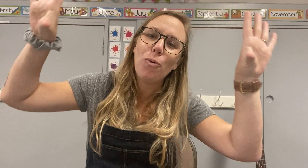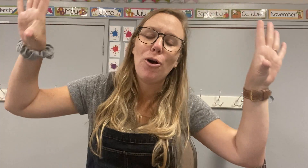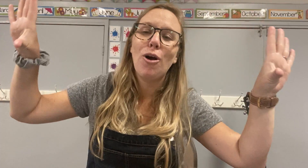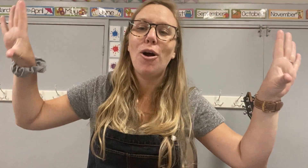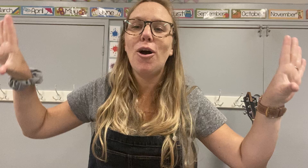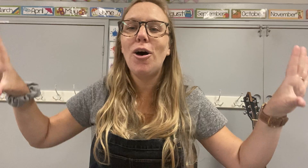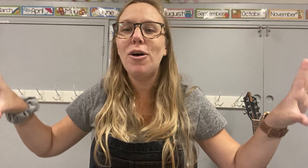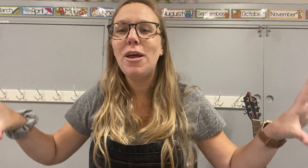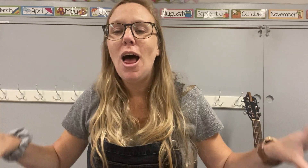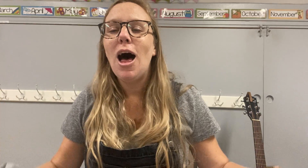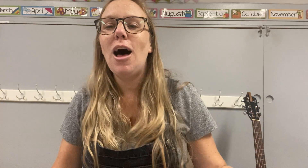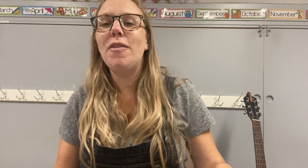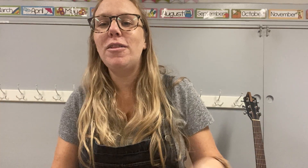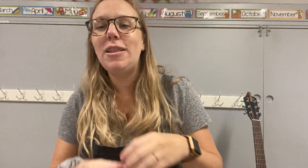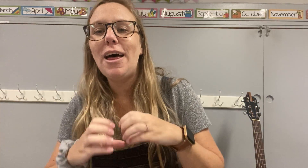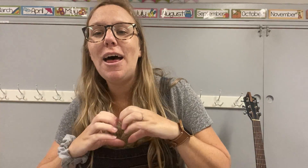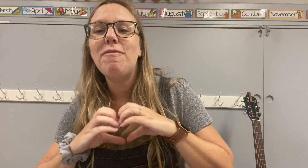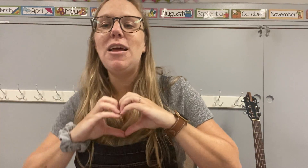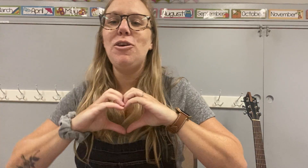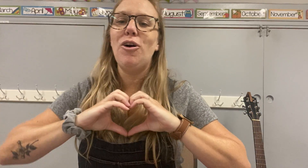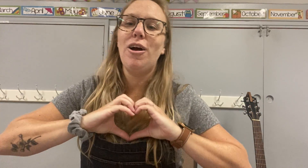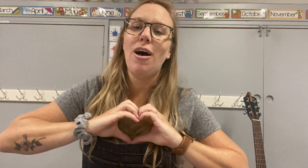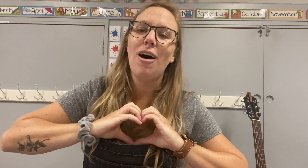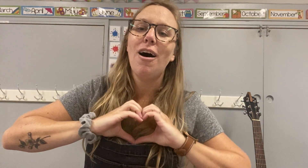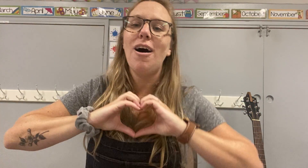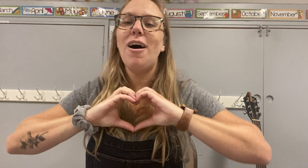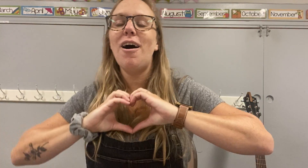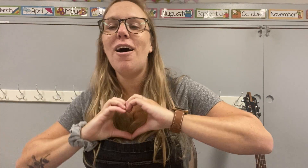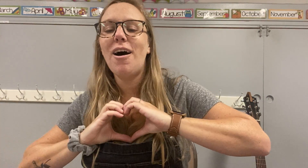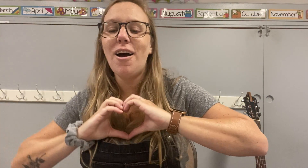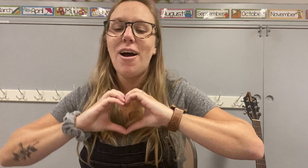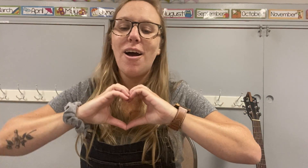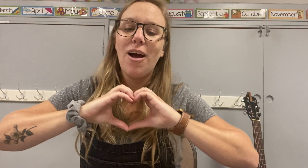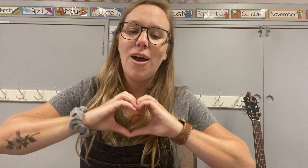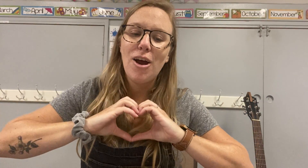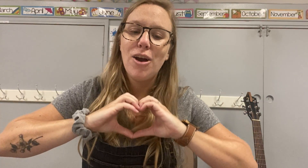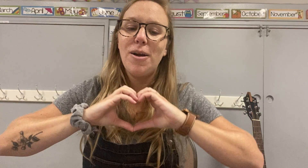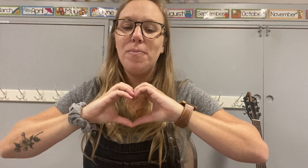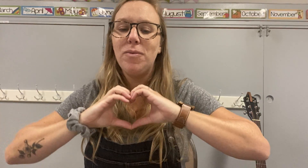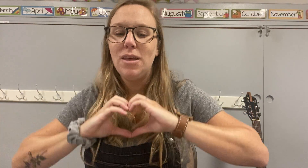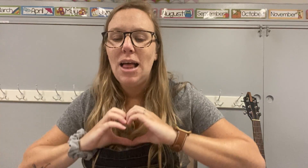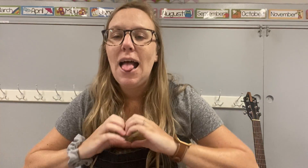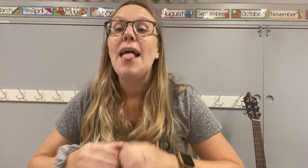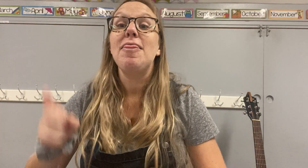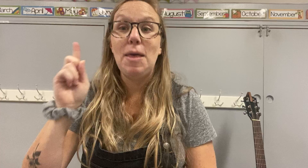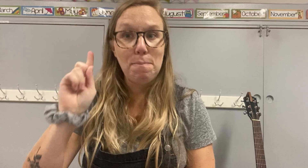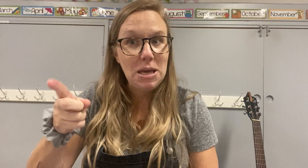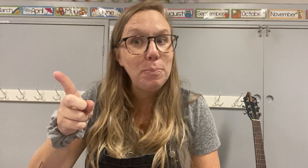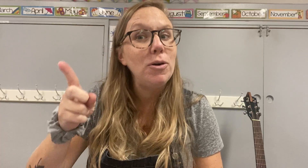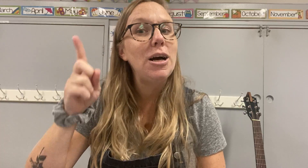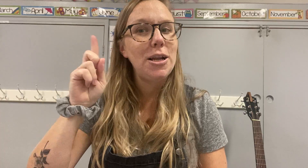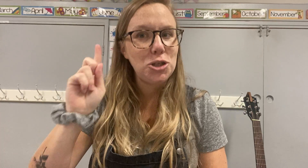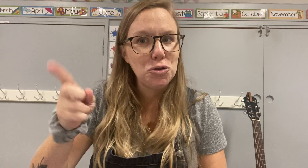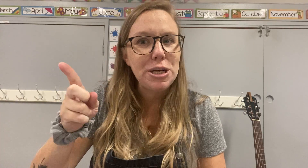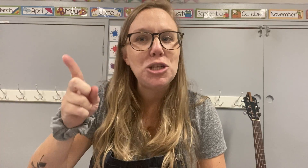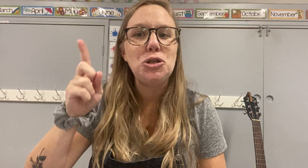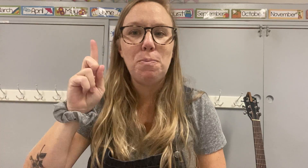world of love in your heart. Then people gonna treat you